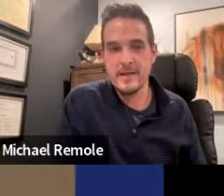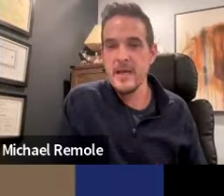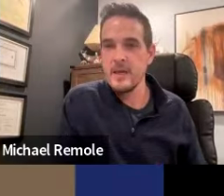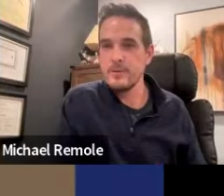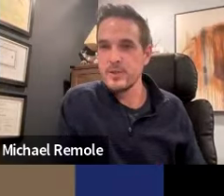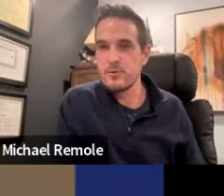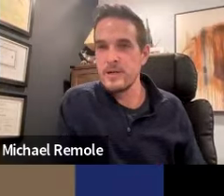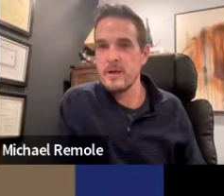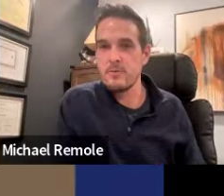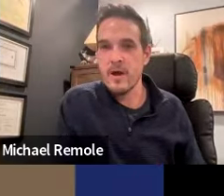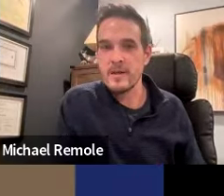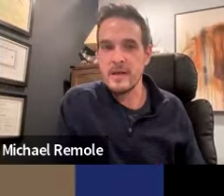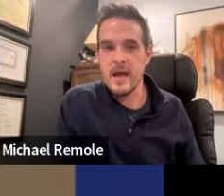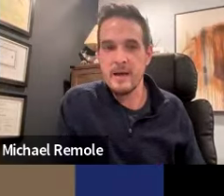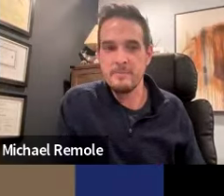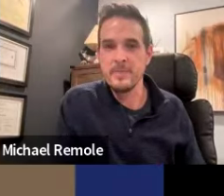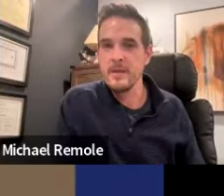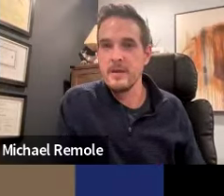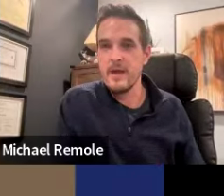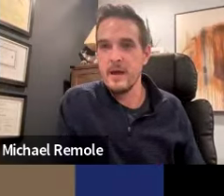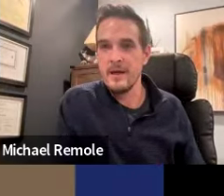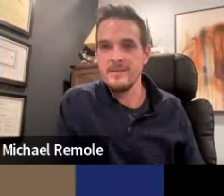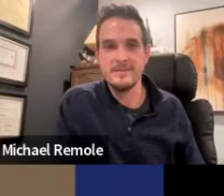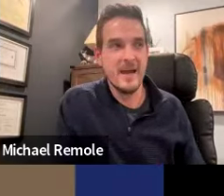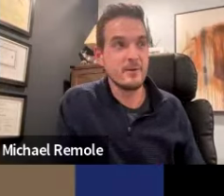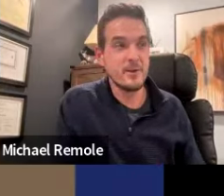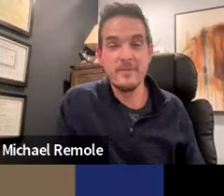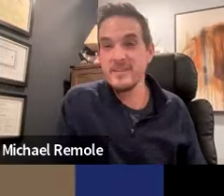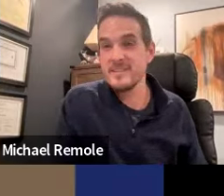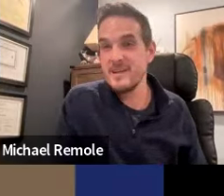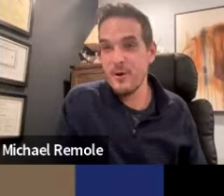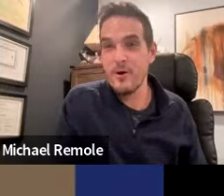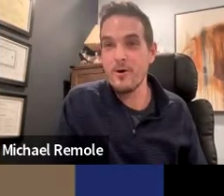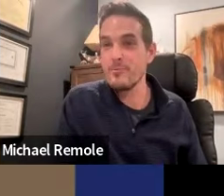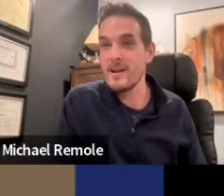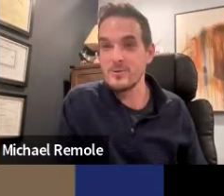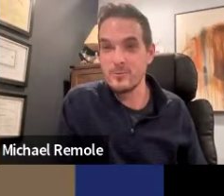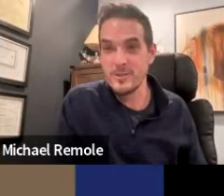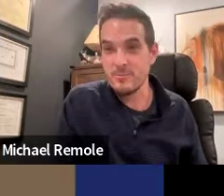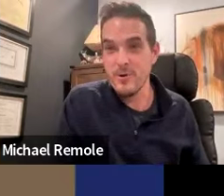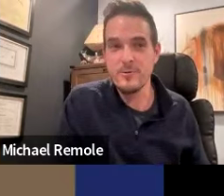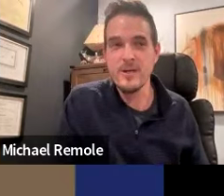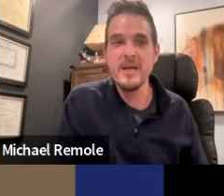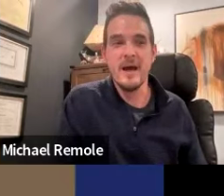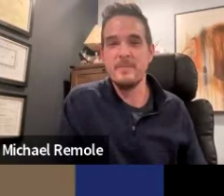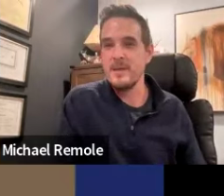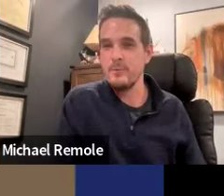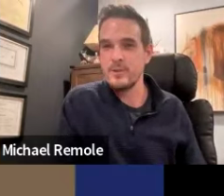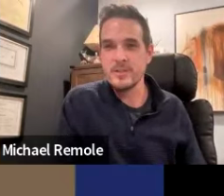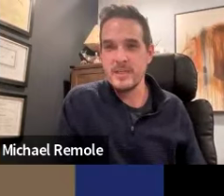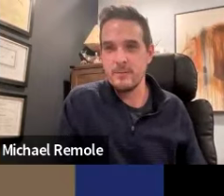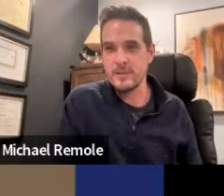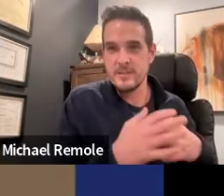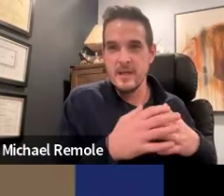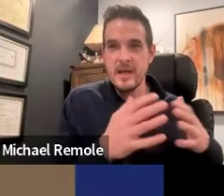little guy, he would scream and run uh, out of the office, down the hall, run out towards the road. He